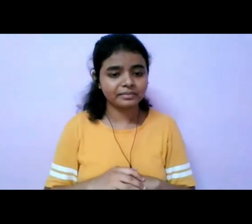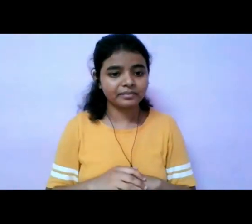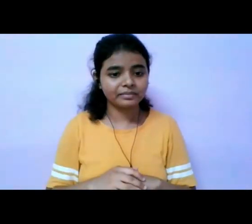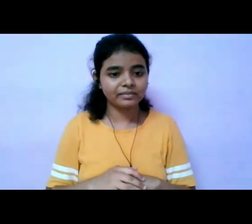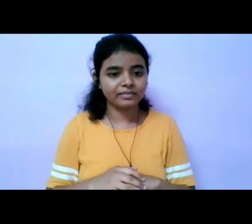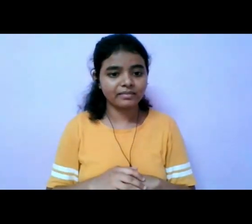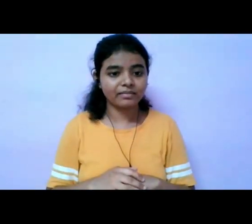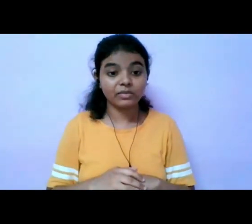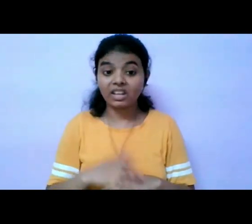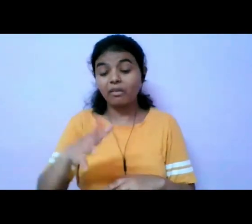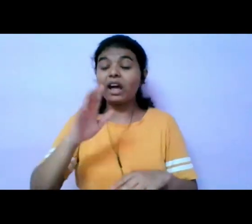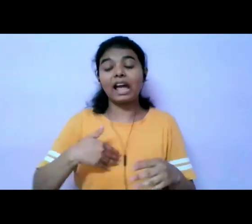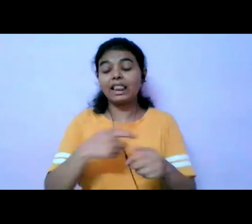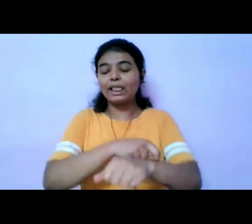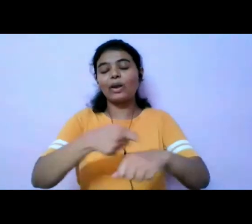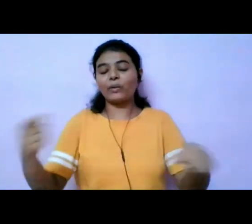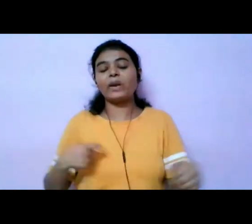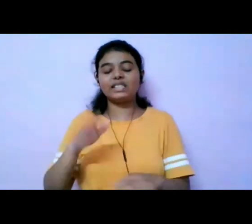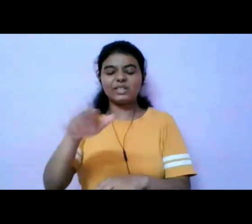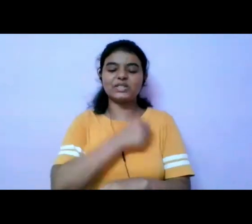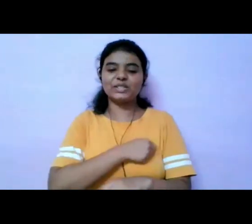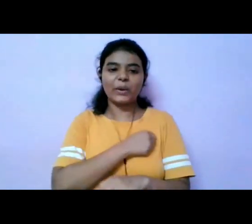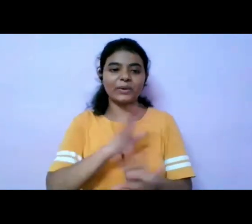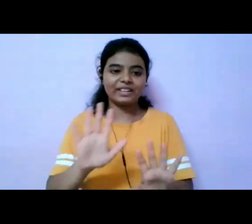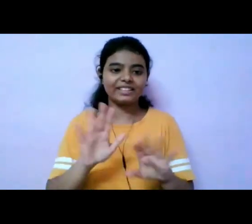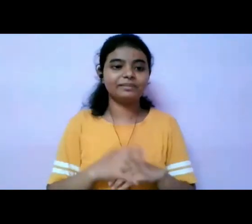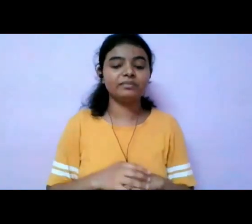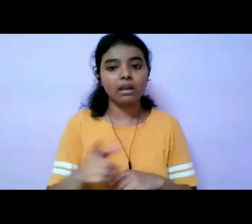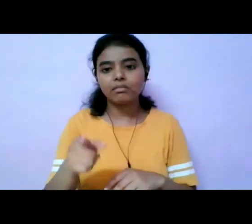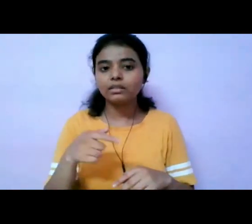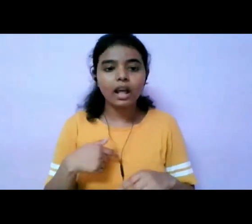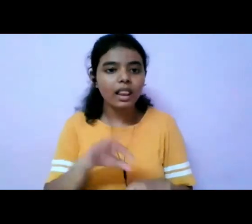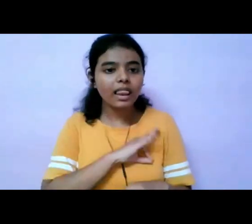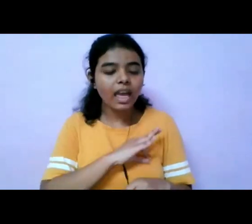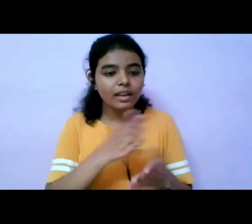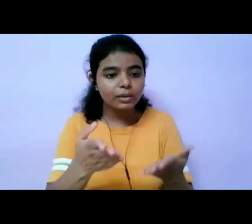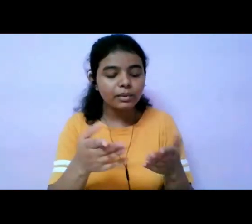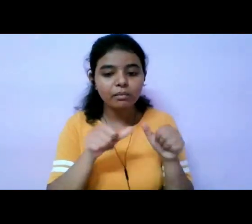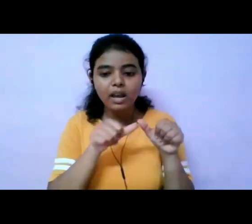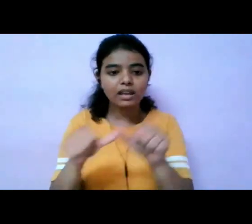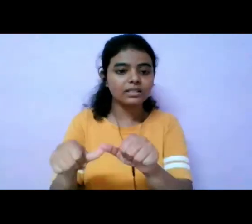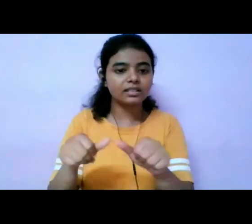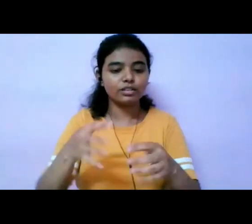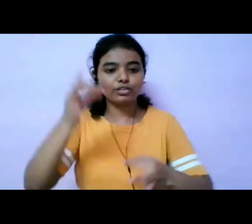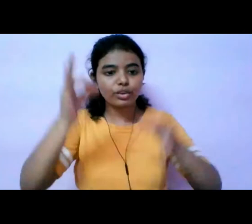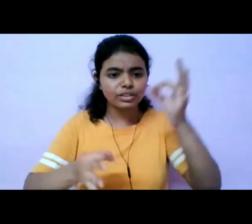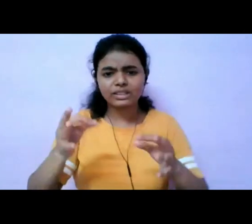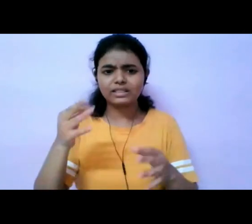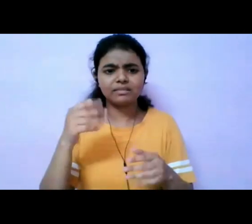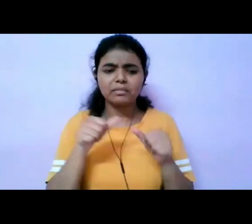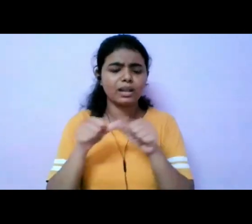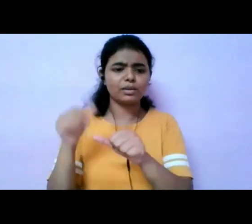That was a long answer. I'm sorry. But brilliant. I mean, I like the normality and design justice. A brilliant answer to